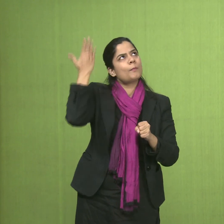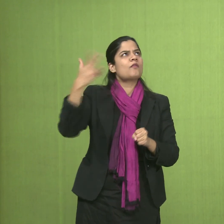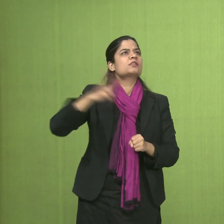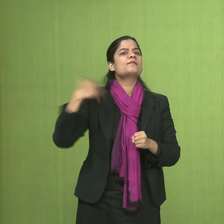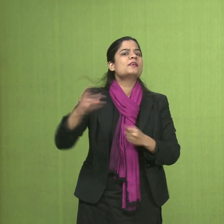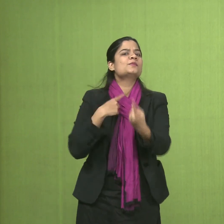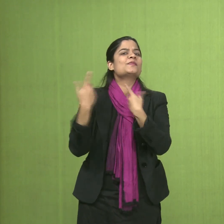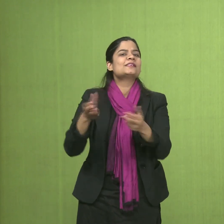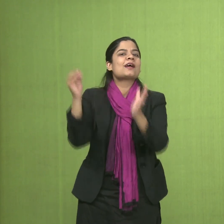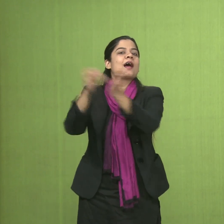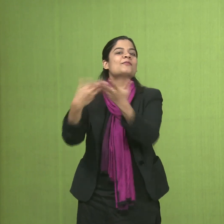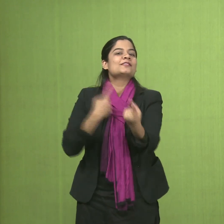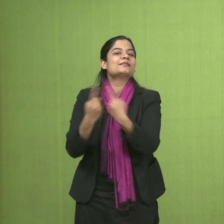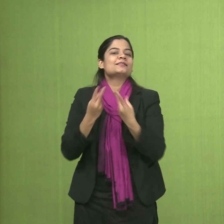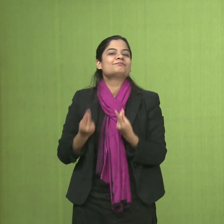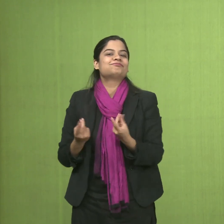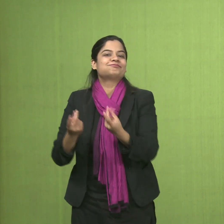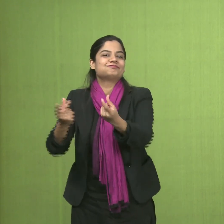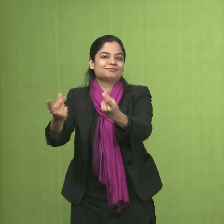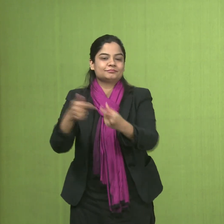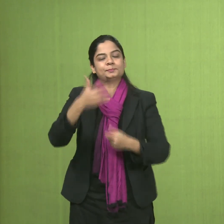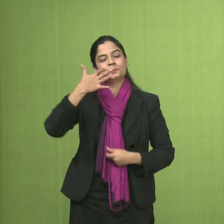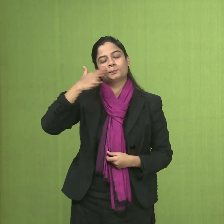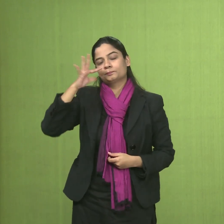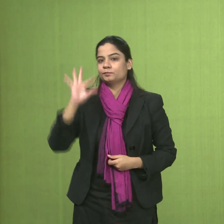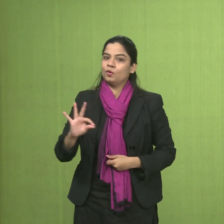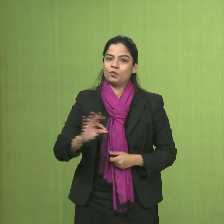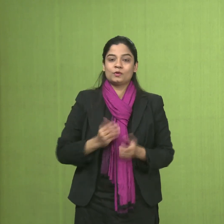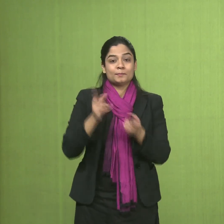ask with the shopkeeper before buying the things.